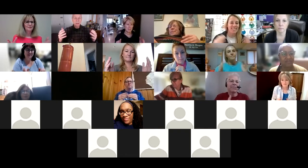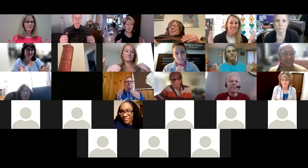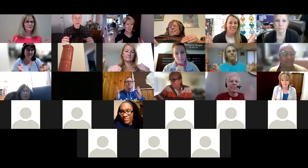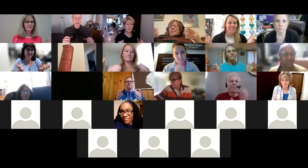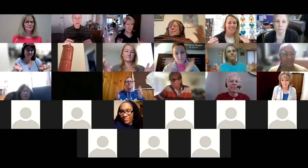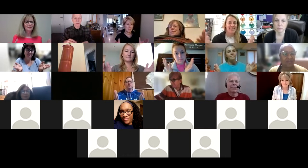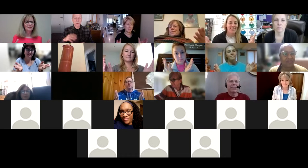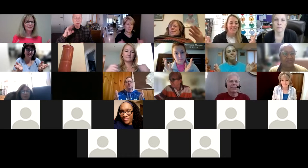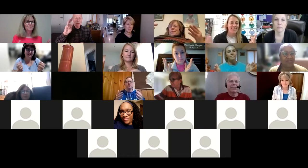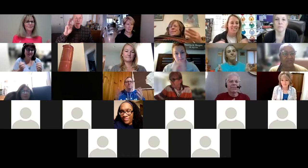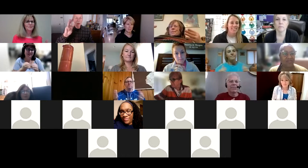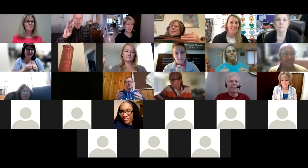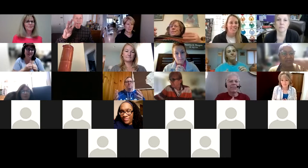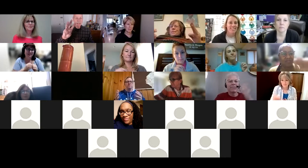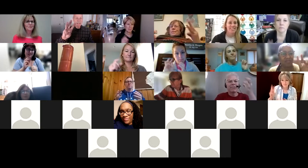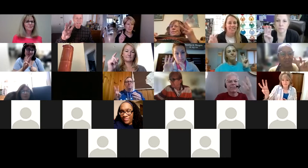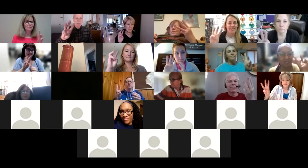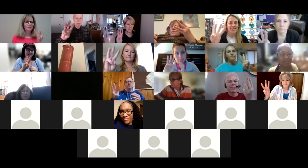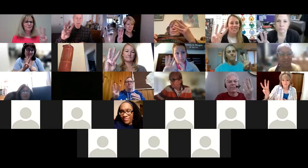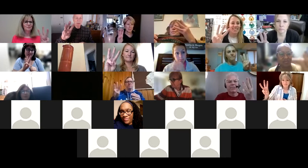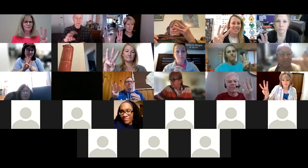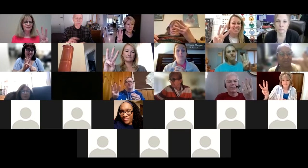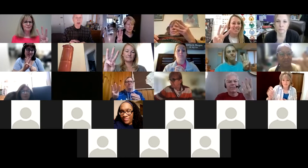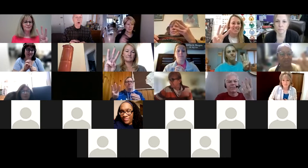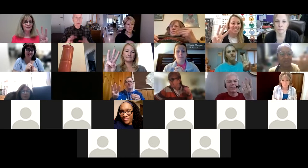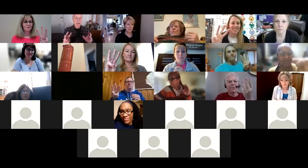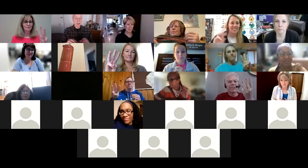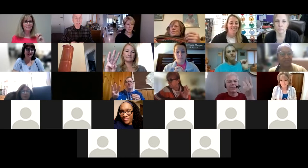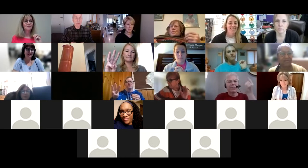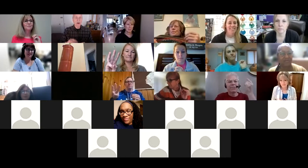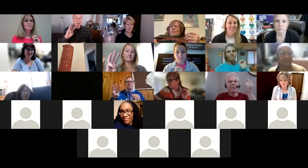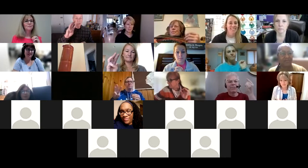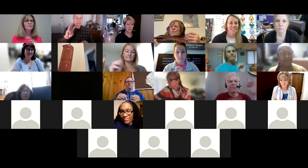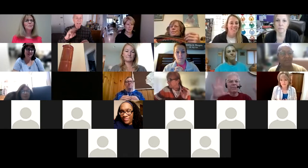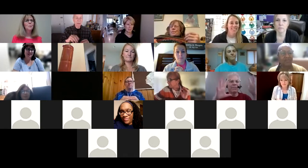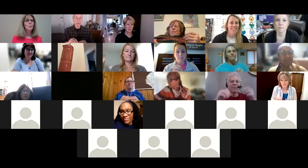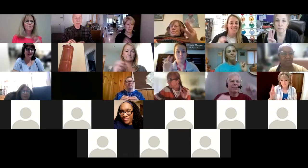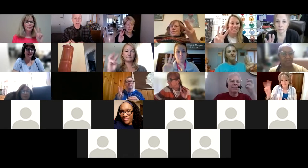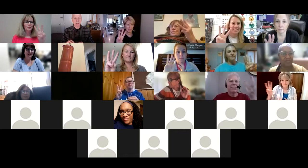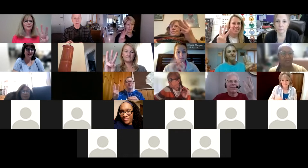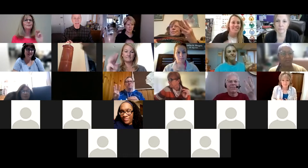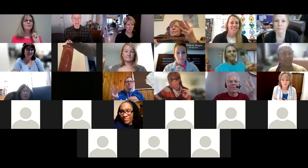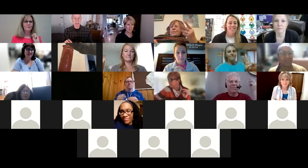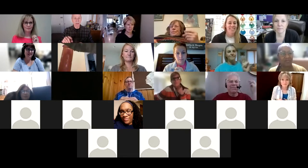goes through three steps. Oh, how about this? There are three steps in the butterfly cycle.